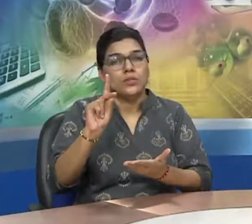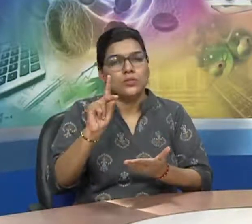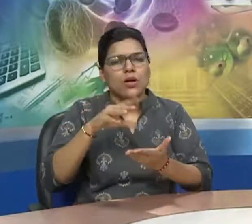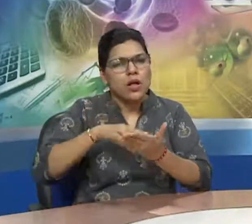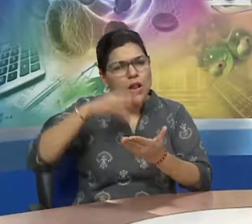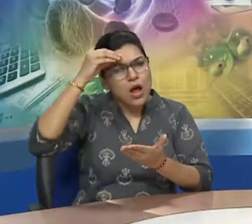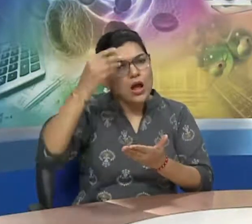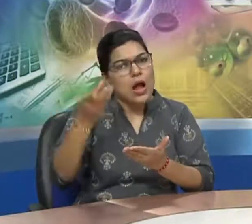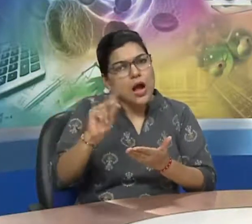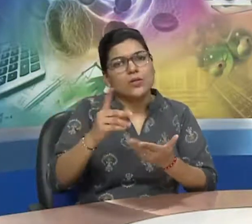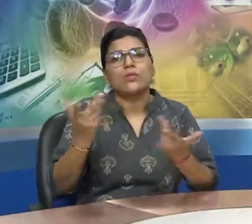relearn,